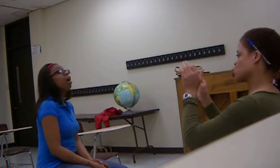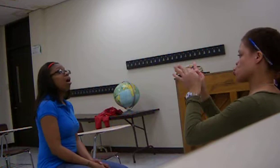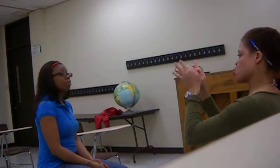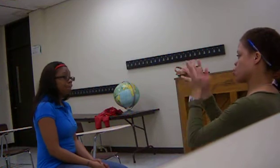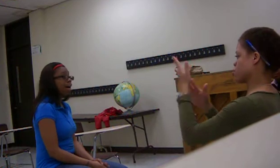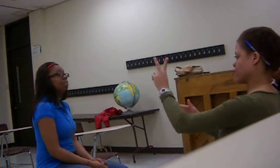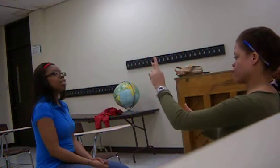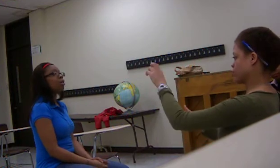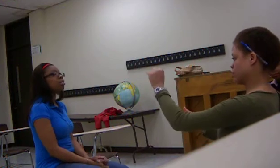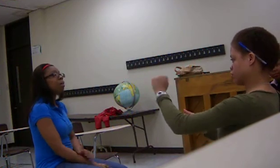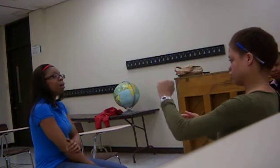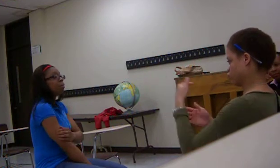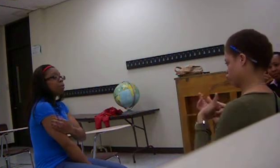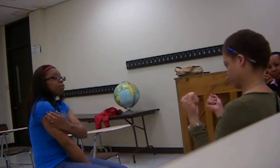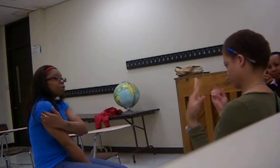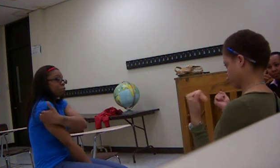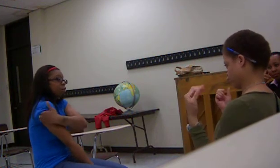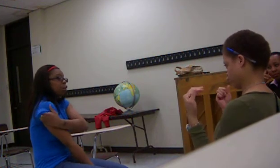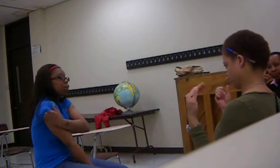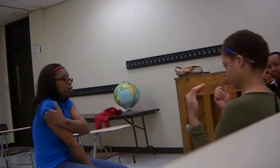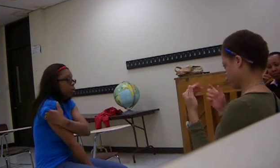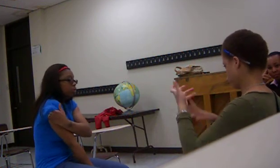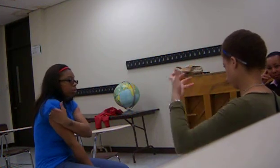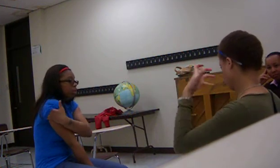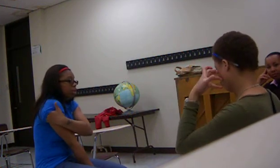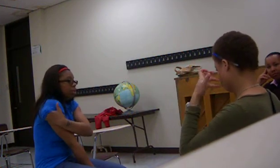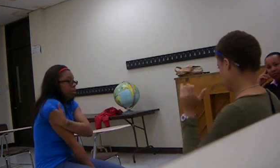Oh, yes, I talked to my mom on video phone.